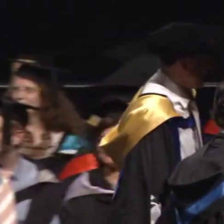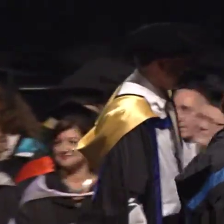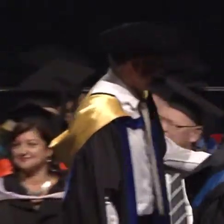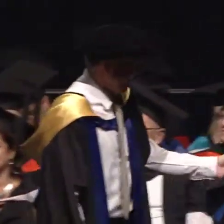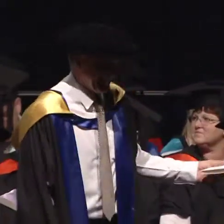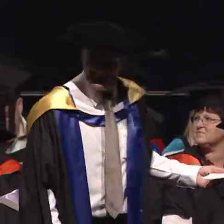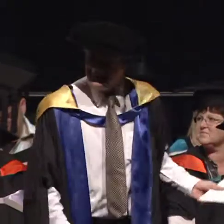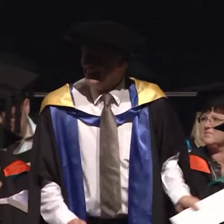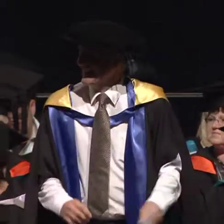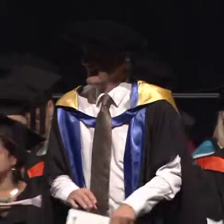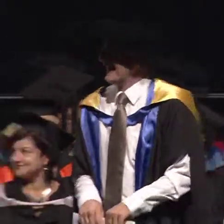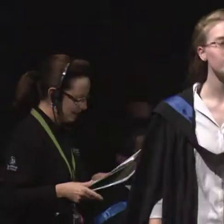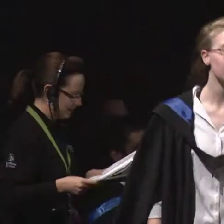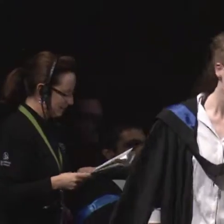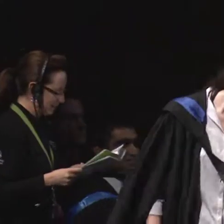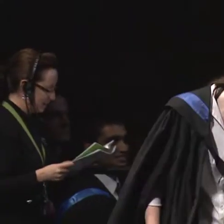Now Dawn Hamilton.